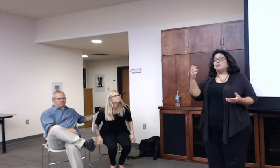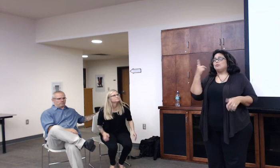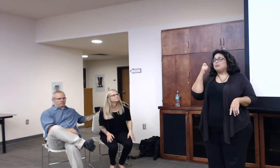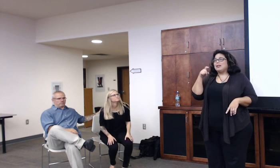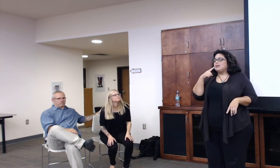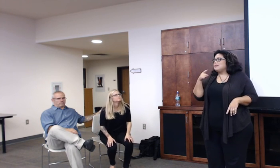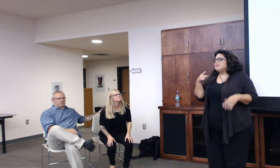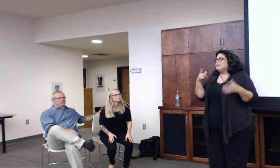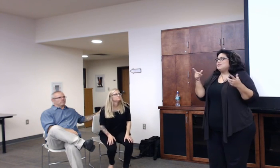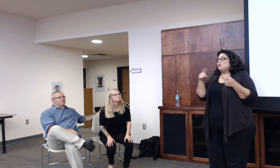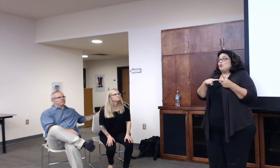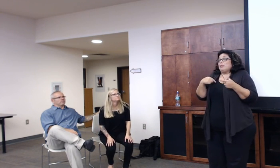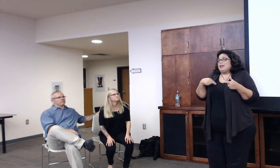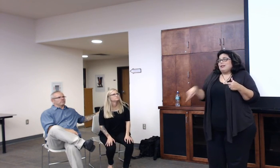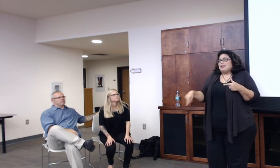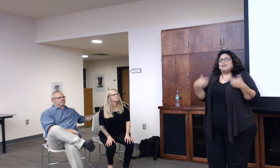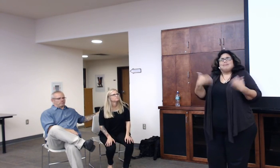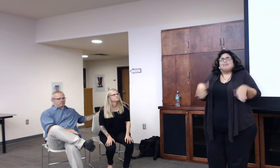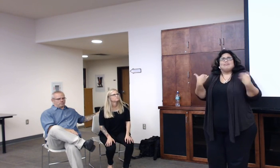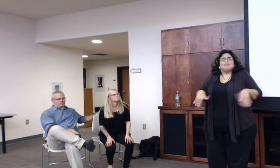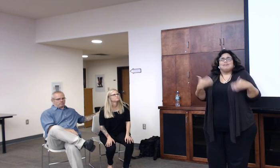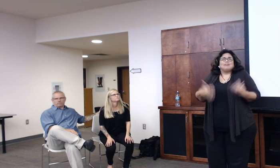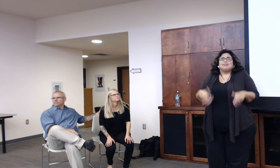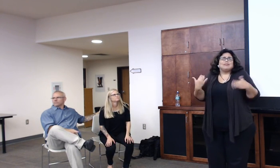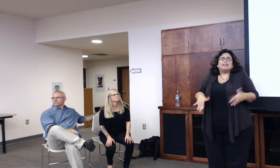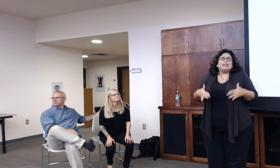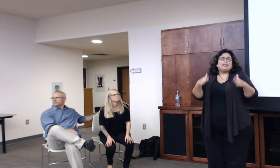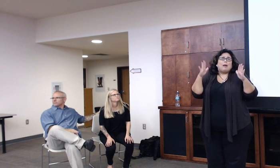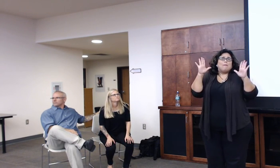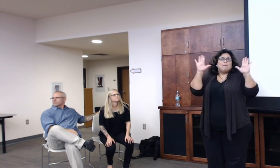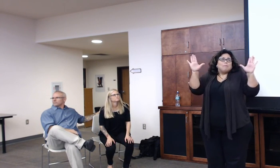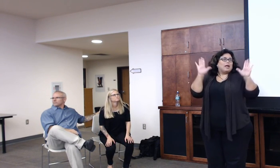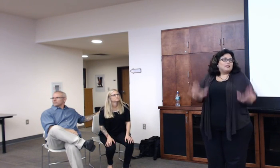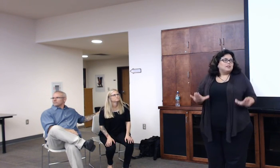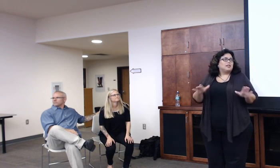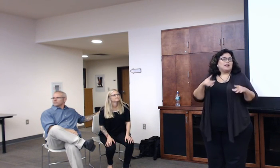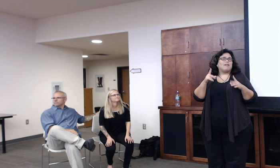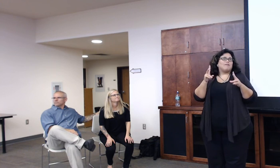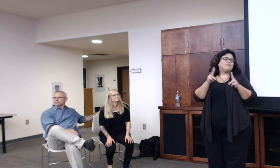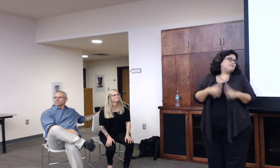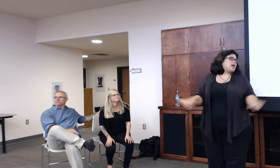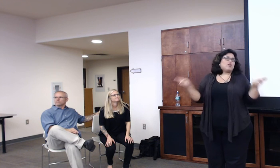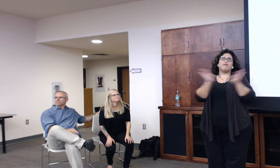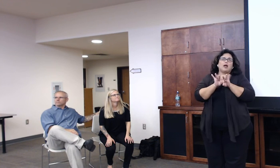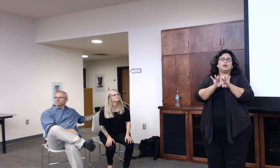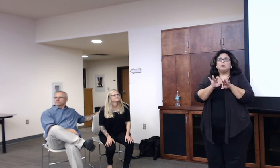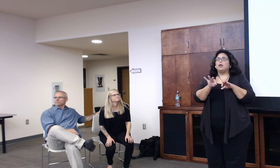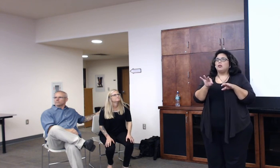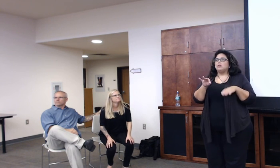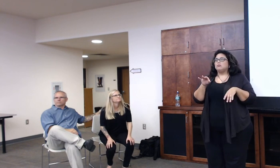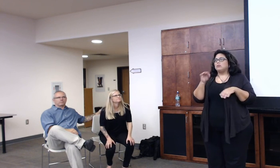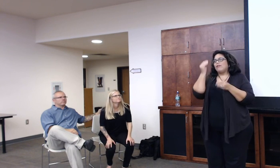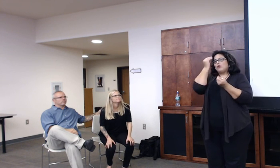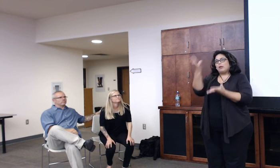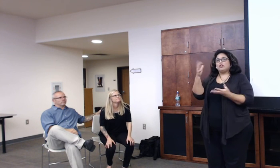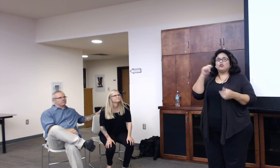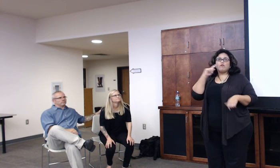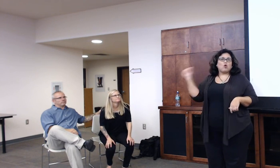Talk about this with others that you feel need to know. This presentation was just astounding. Very, very much valuable.